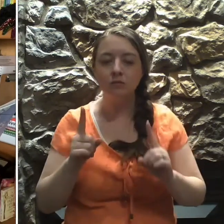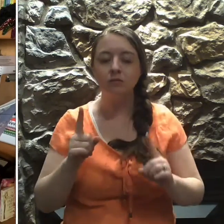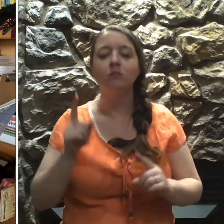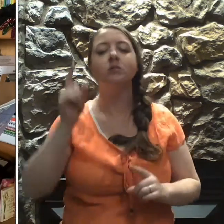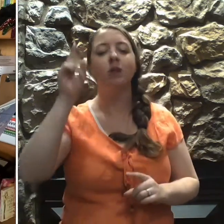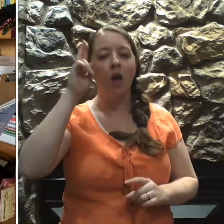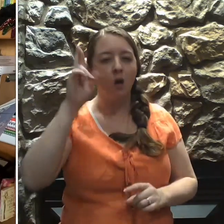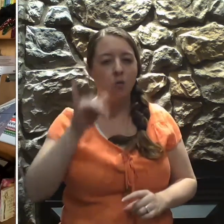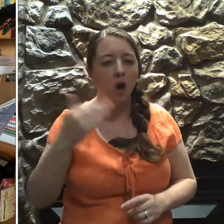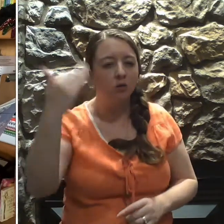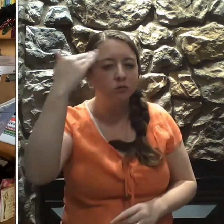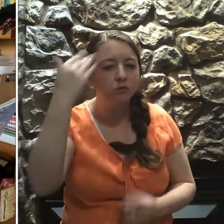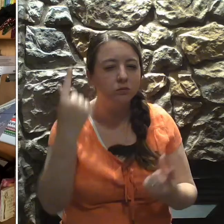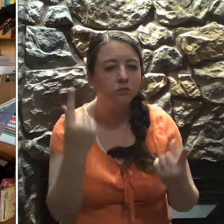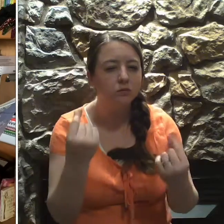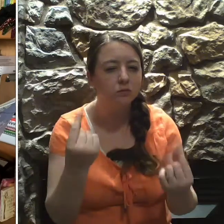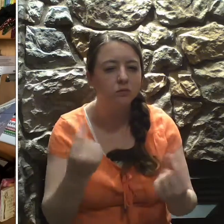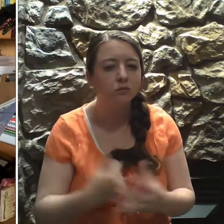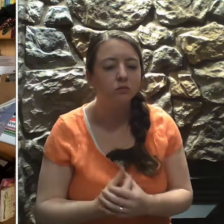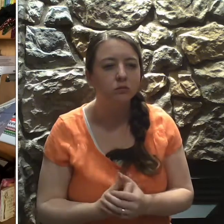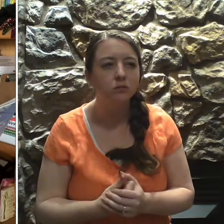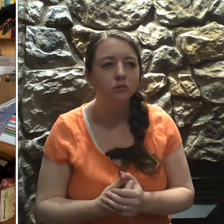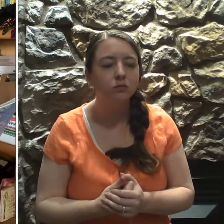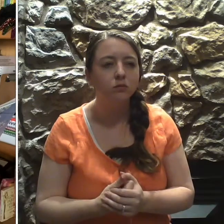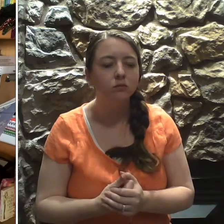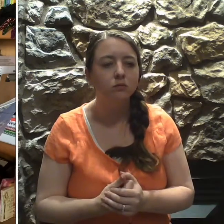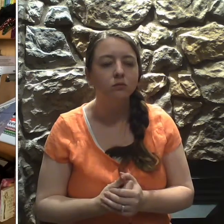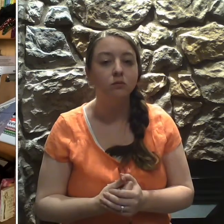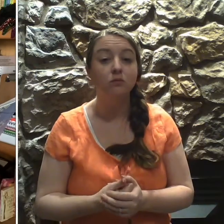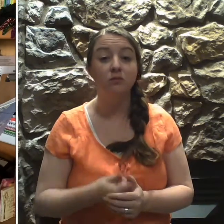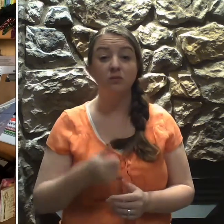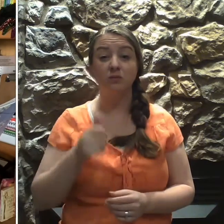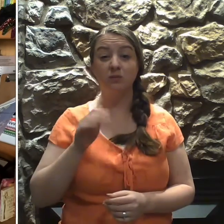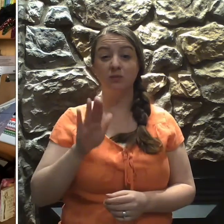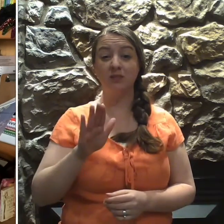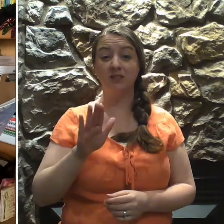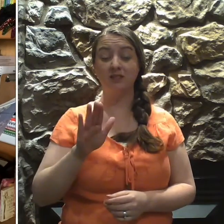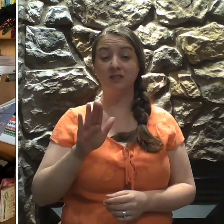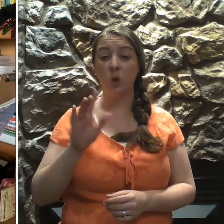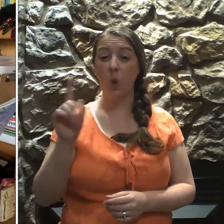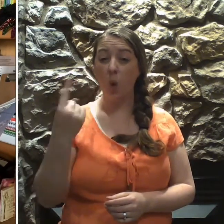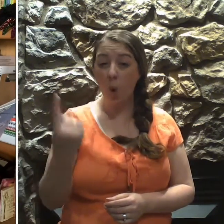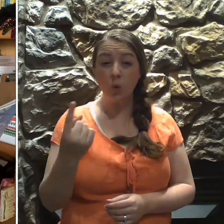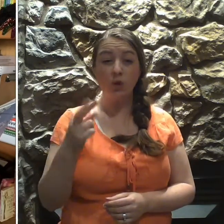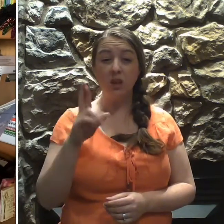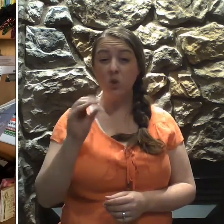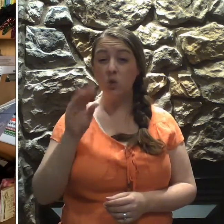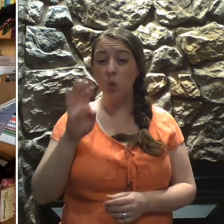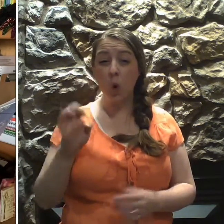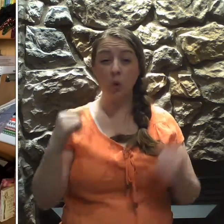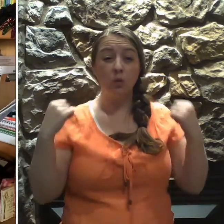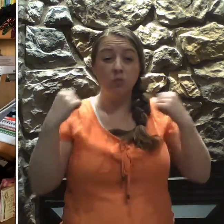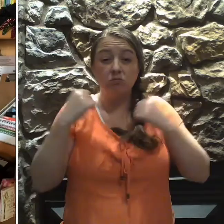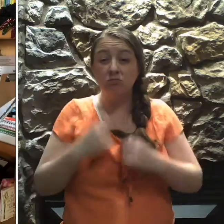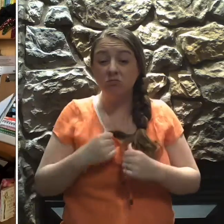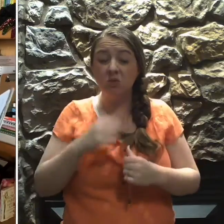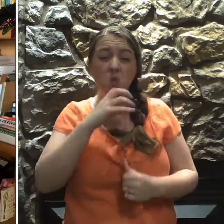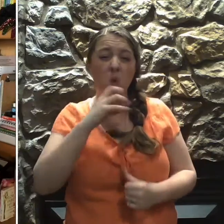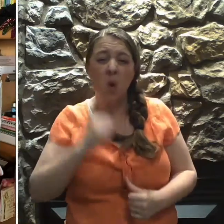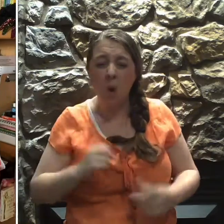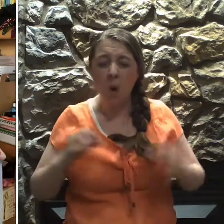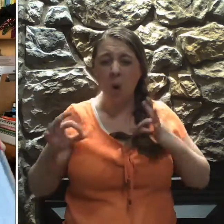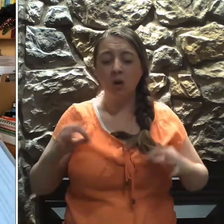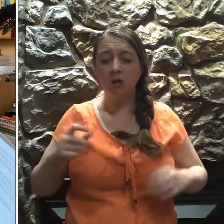do. He took off his only robe, which was old and tattered. "Here," he said, "please